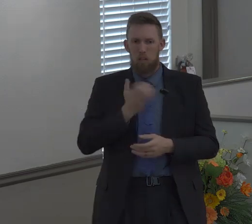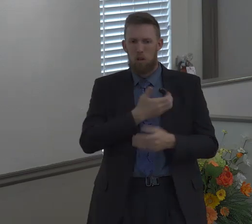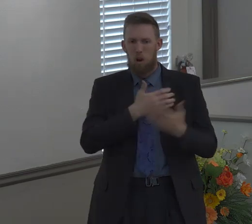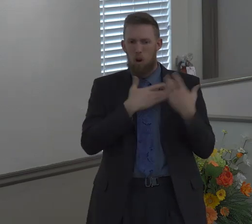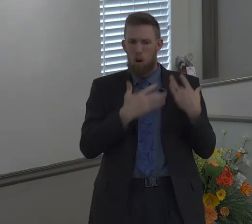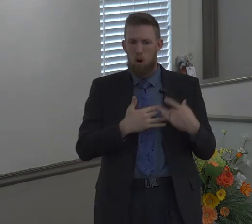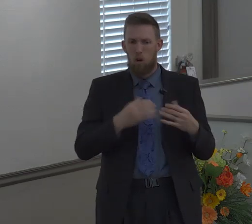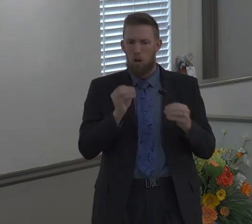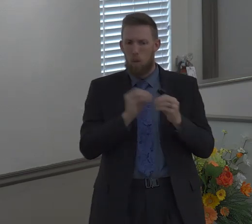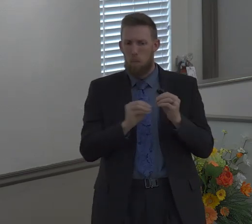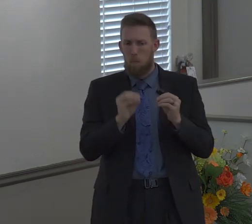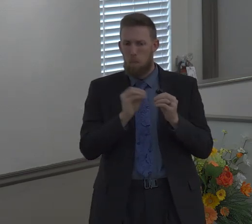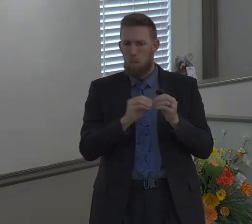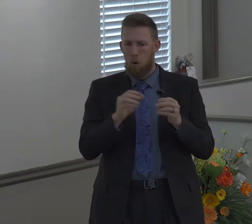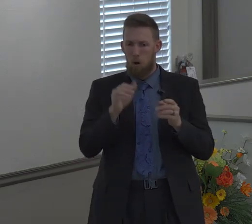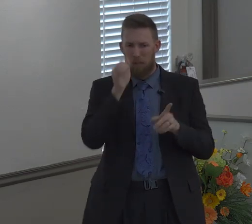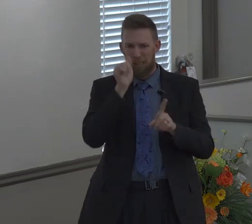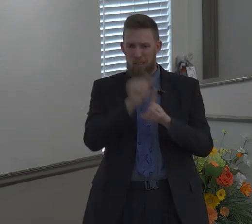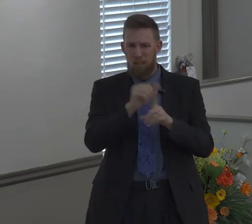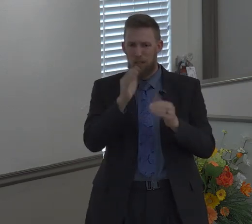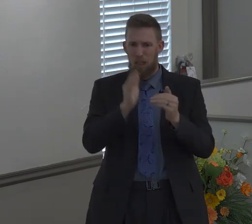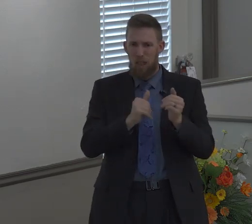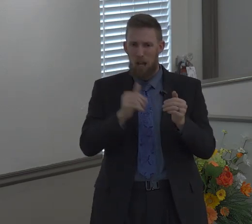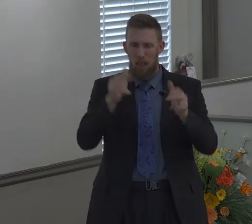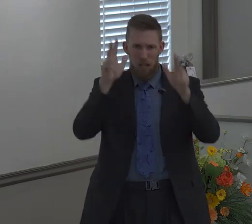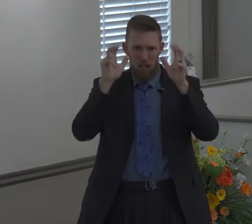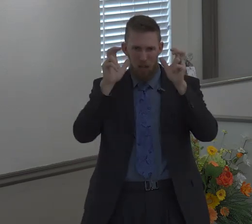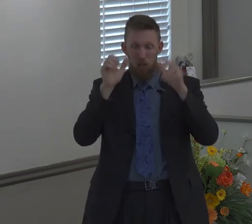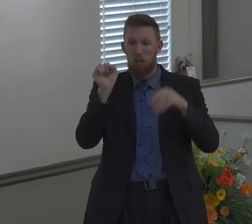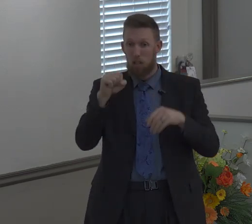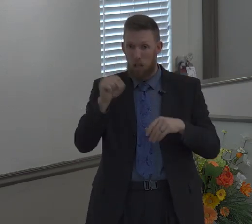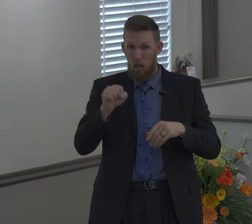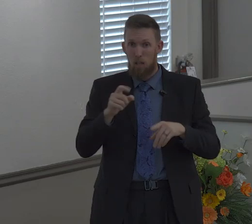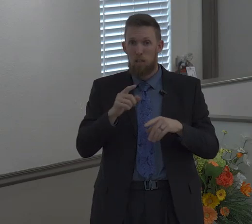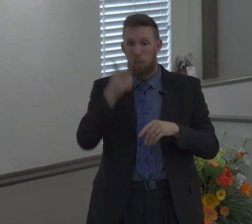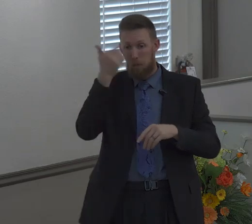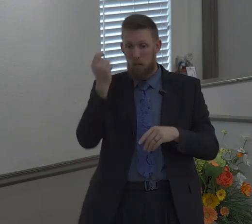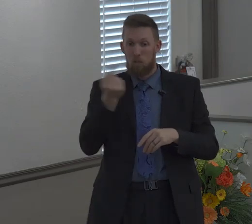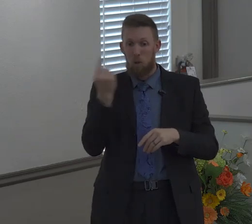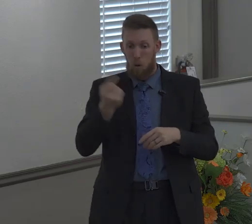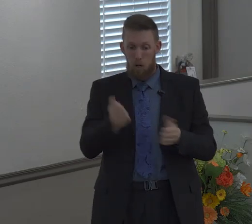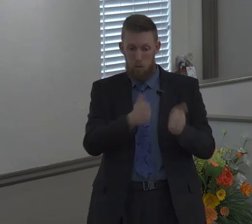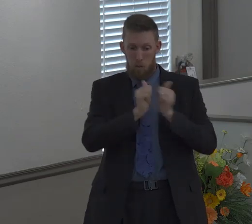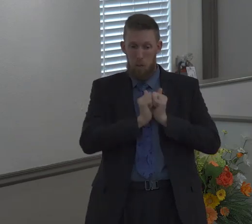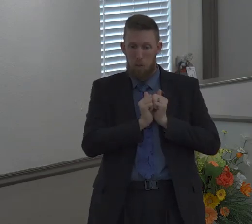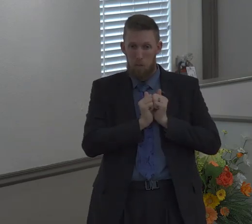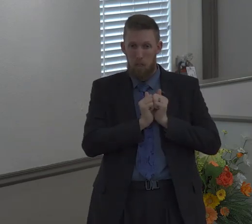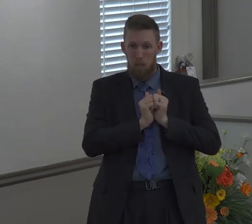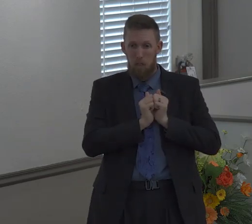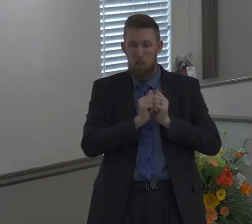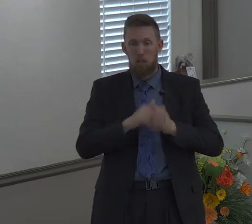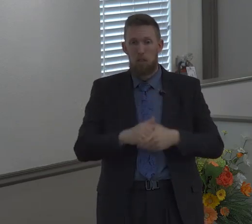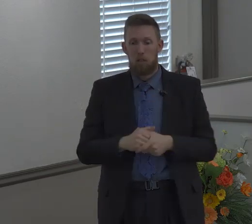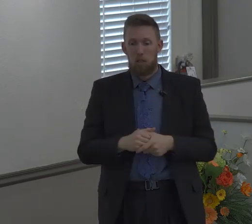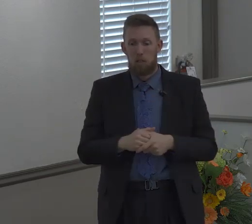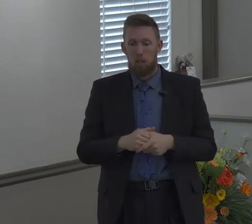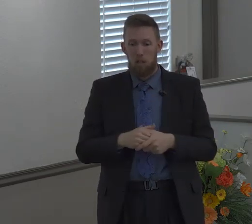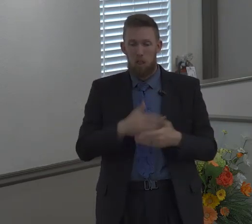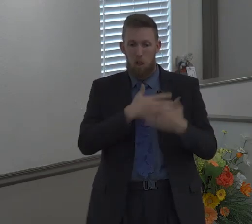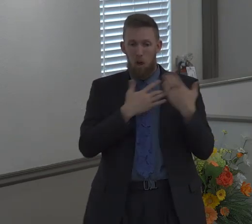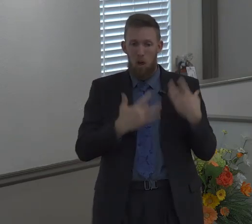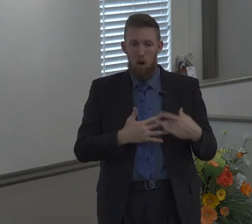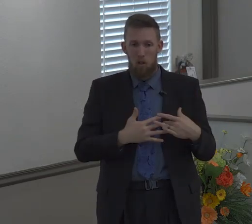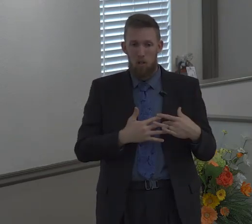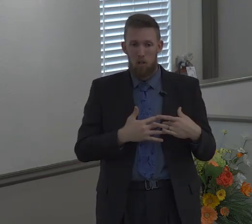Is our heart more deceitful than the devil? Yes, it is. Because, again, the verse, read the words.